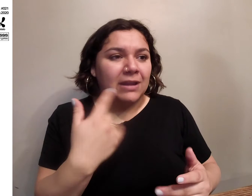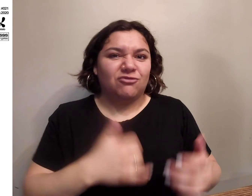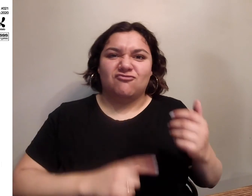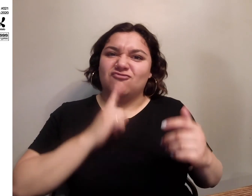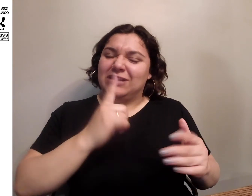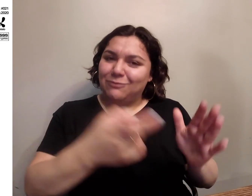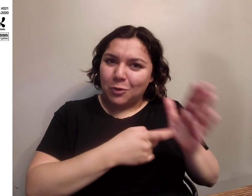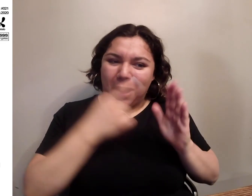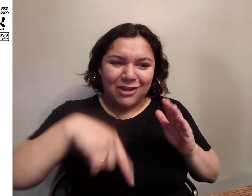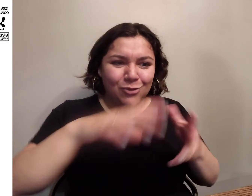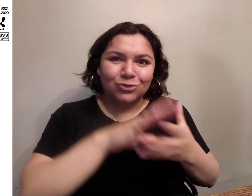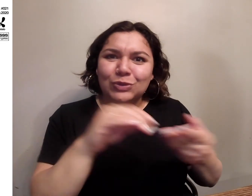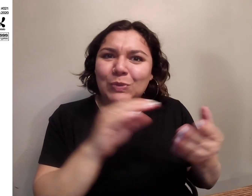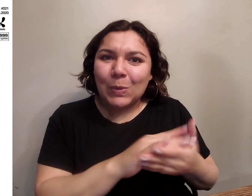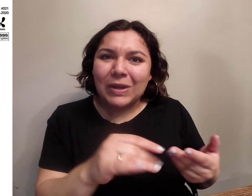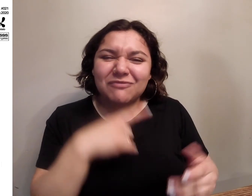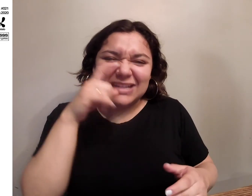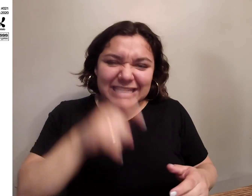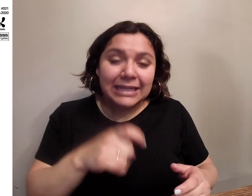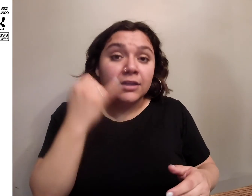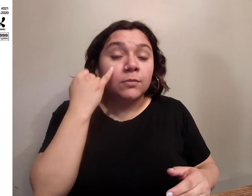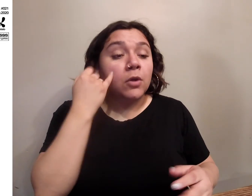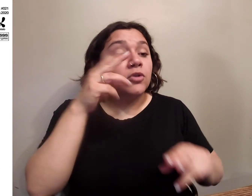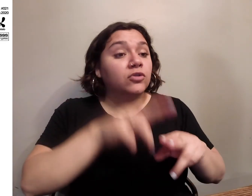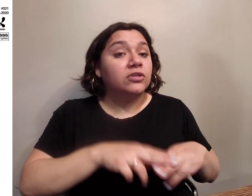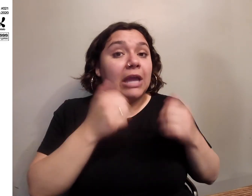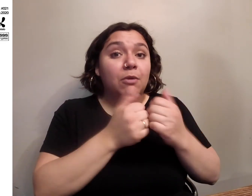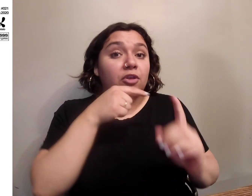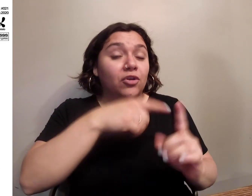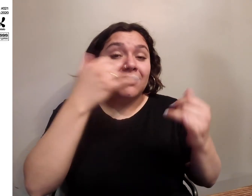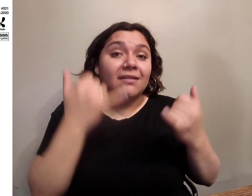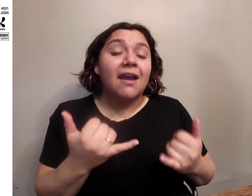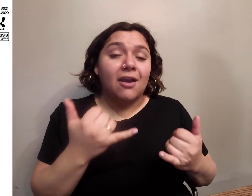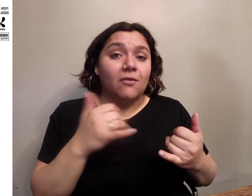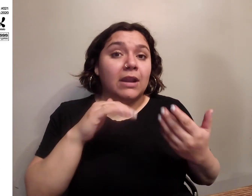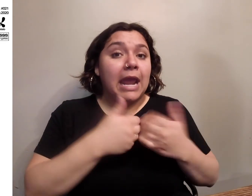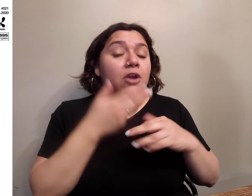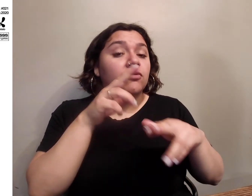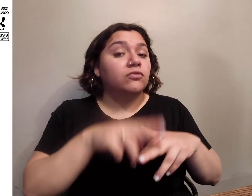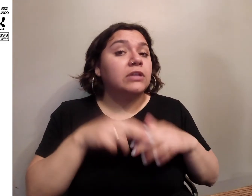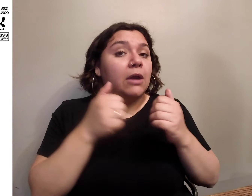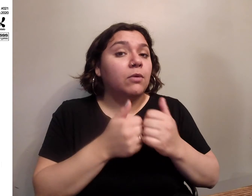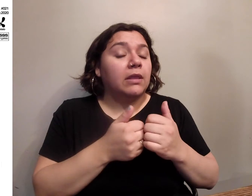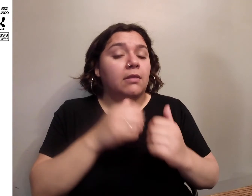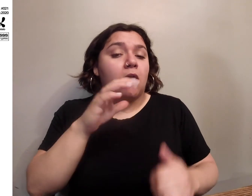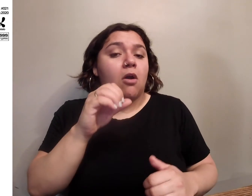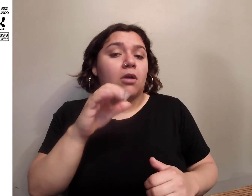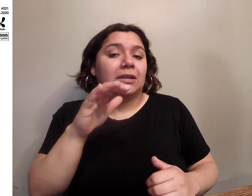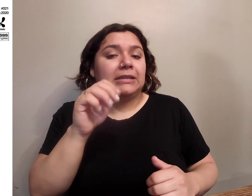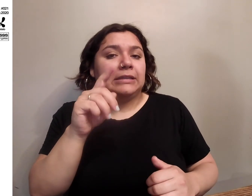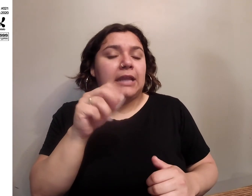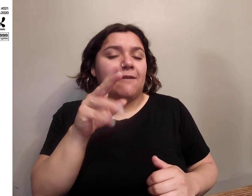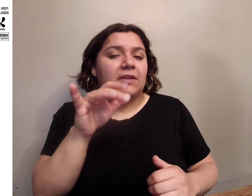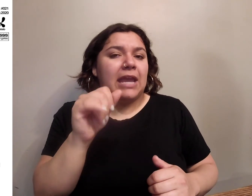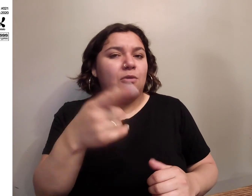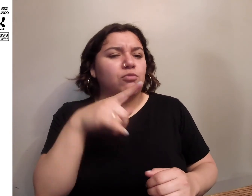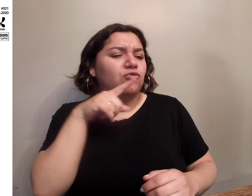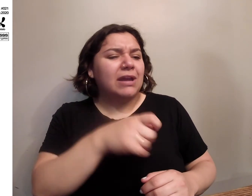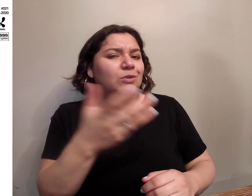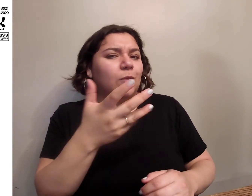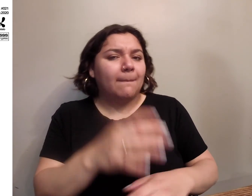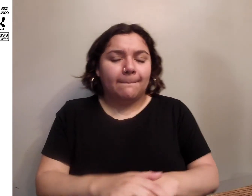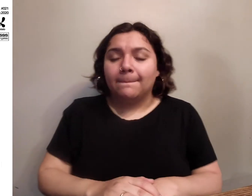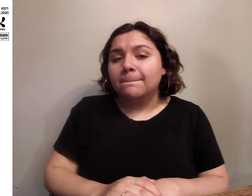required them. If you sat with her now in the way you sat with Octavia Butler, what would you ask